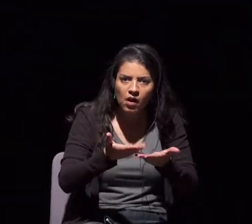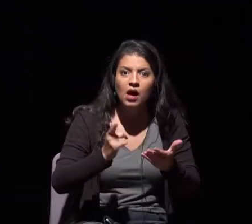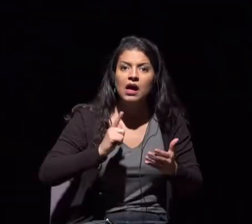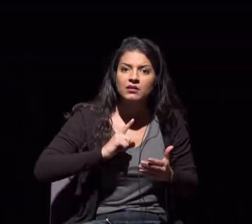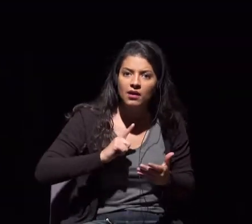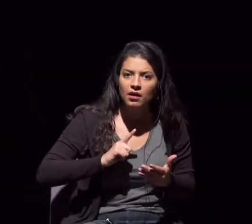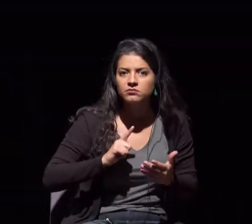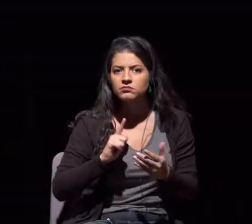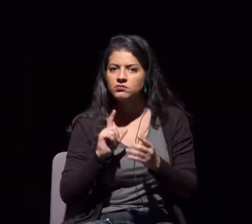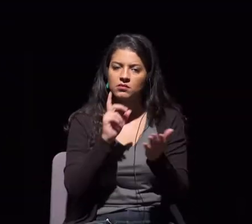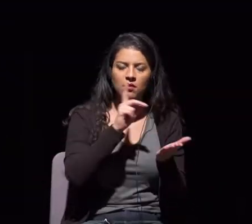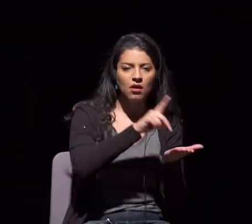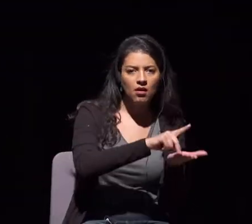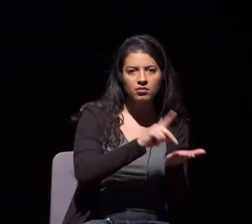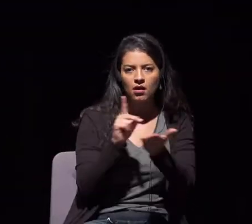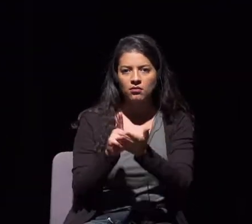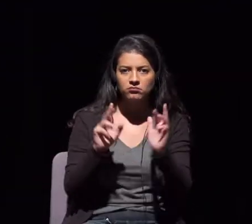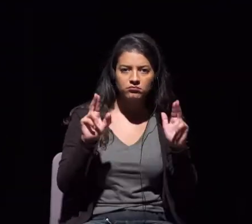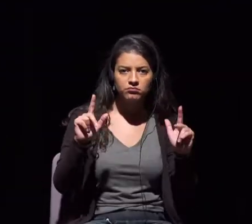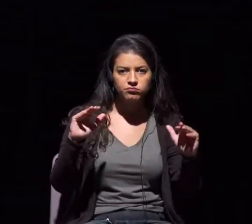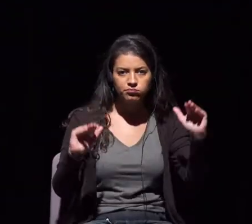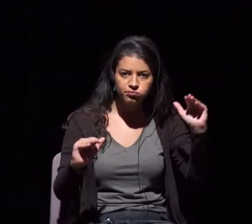the project was called Evoking History. And,